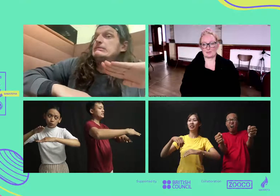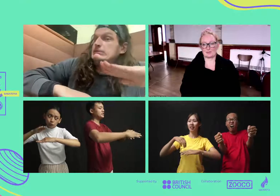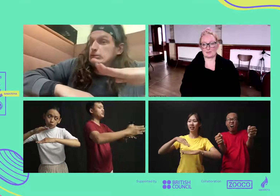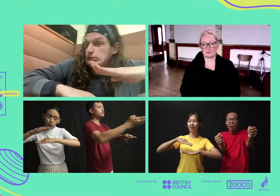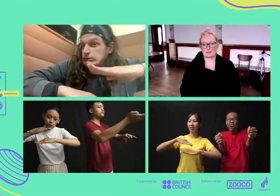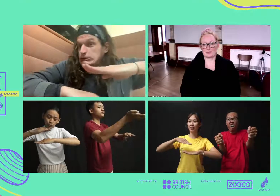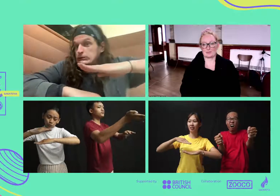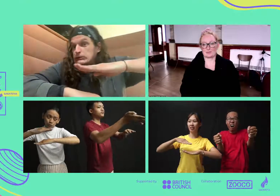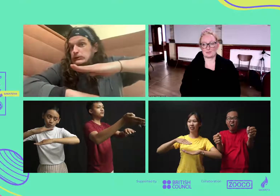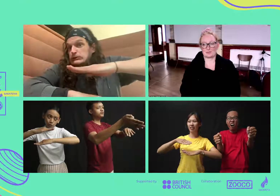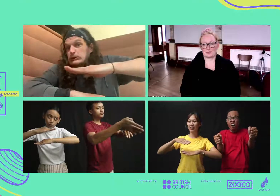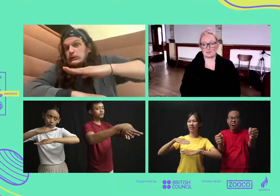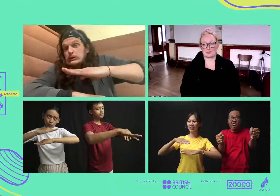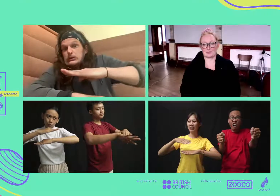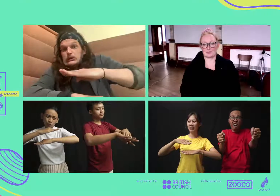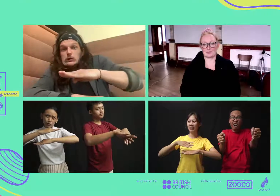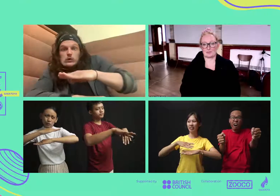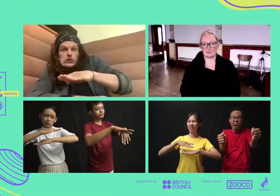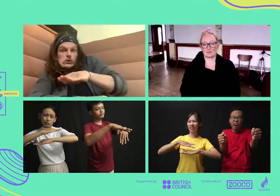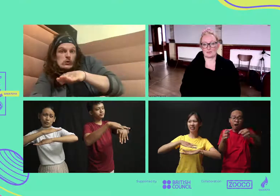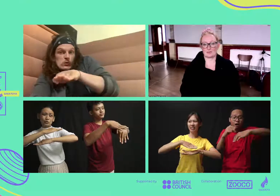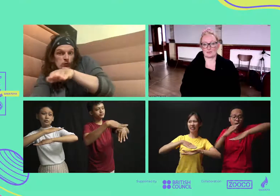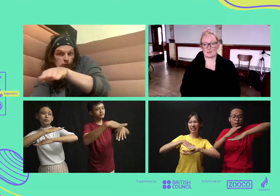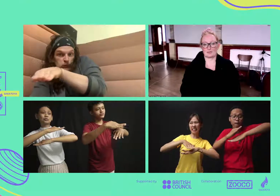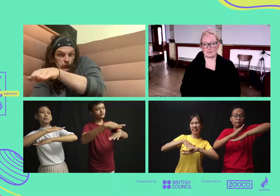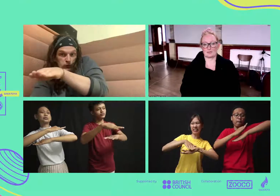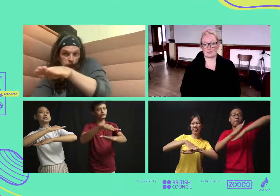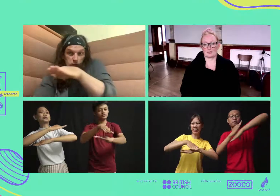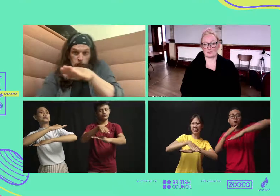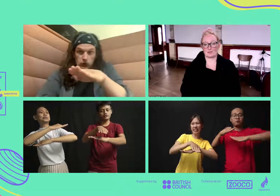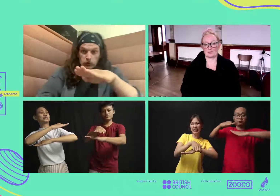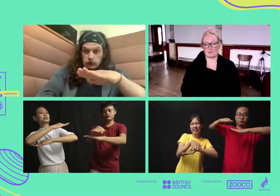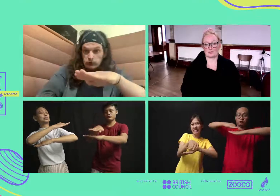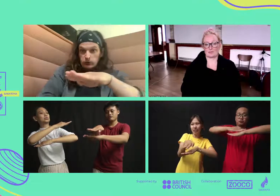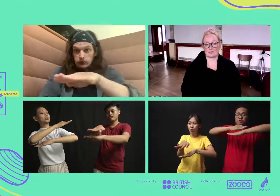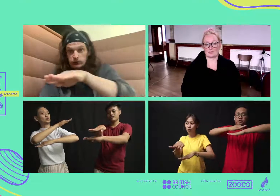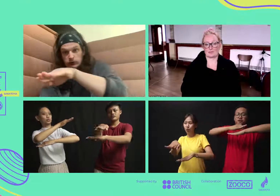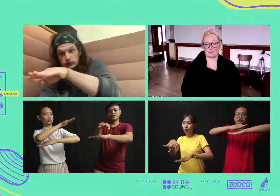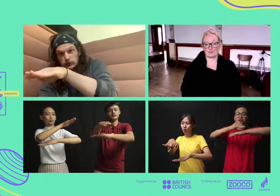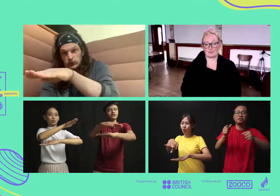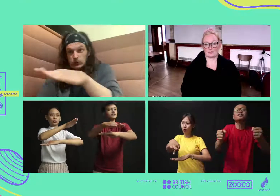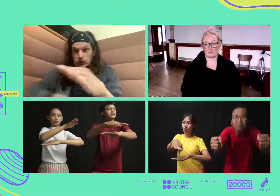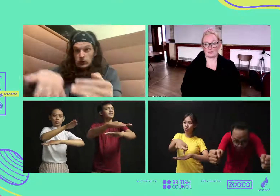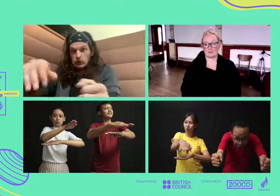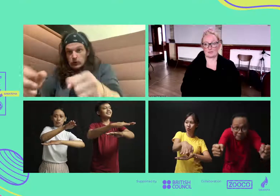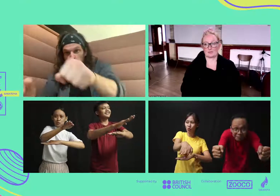Look at my face now as I'm showing the car spinning around.